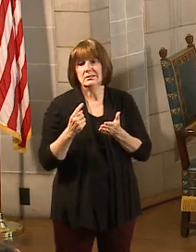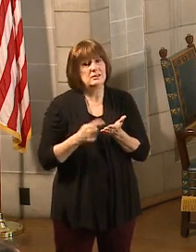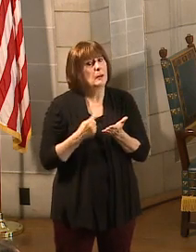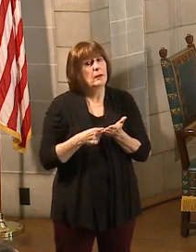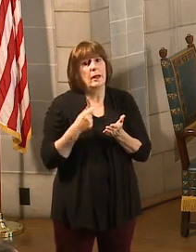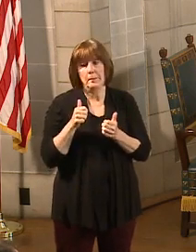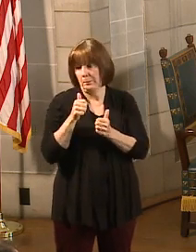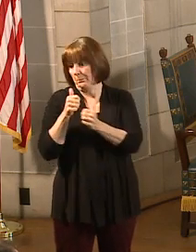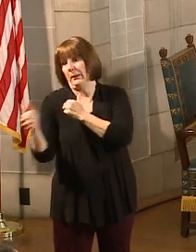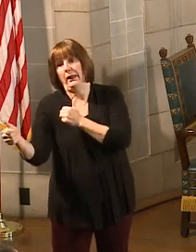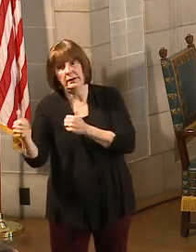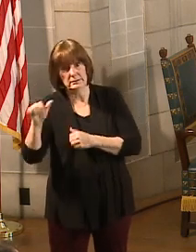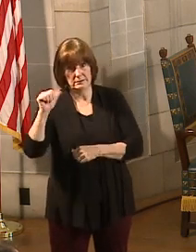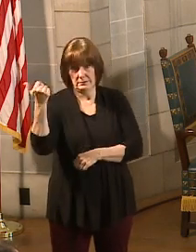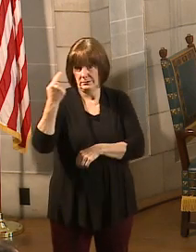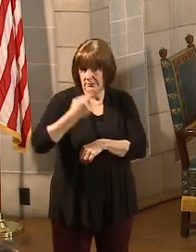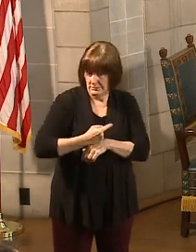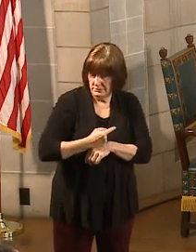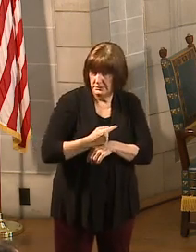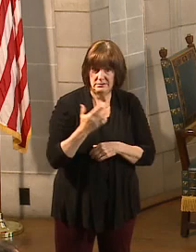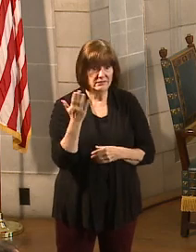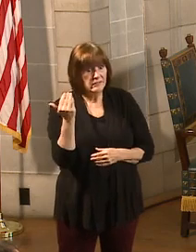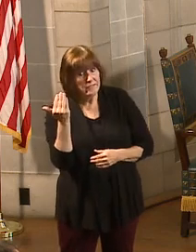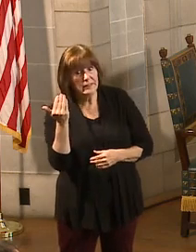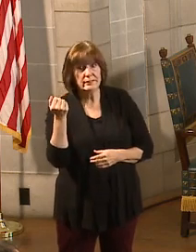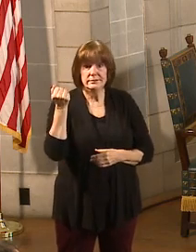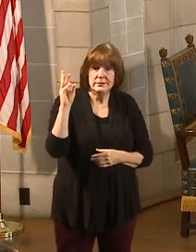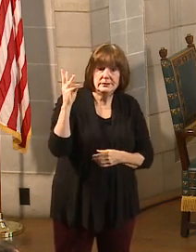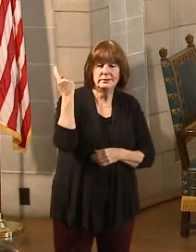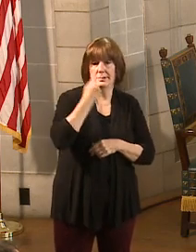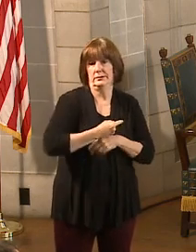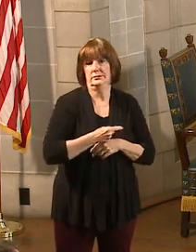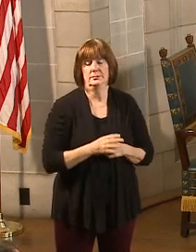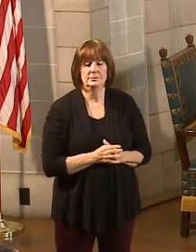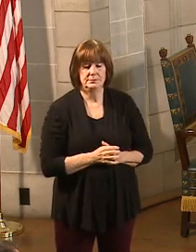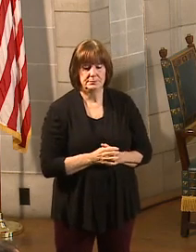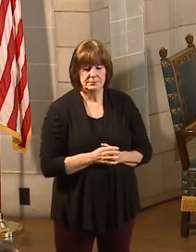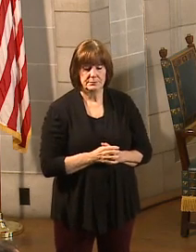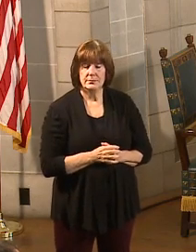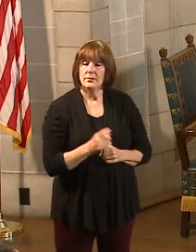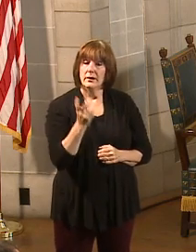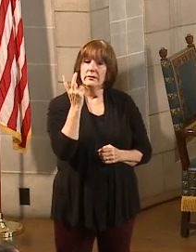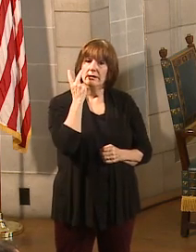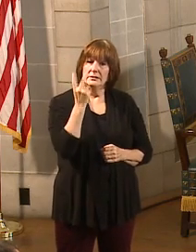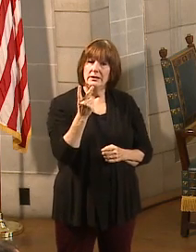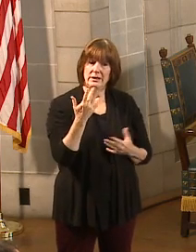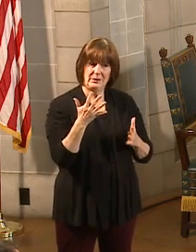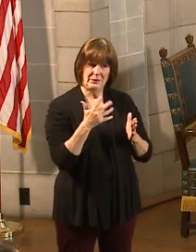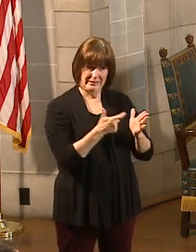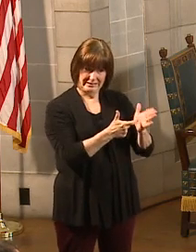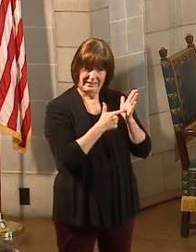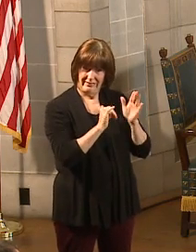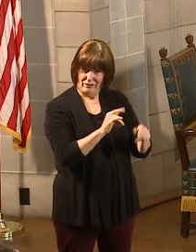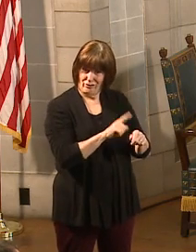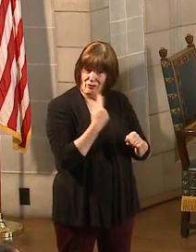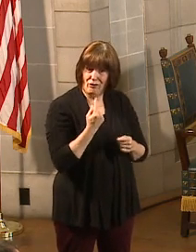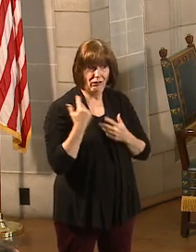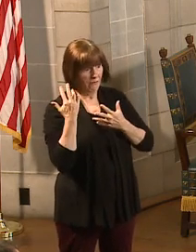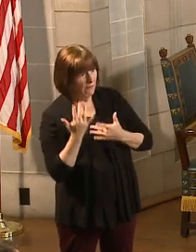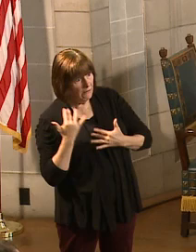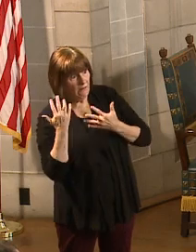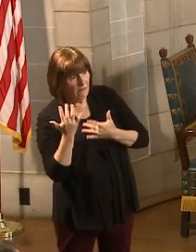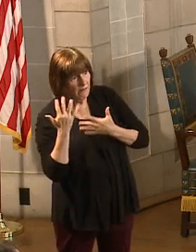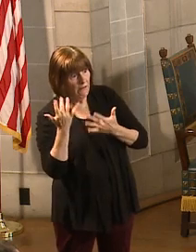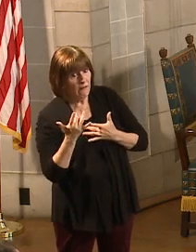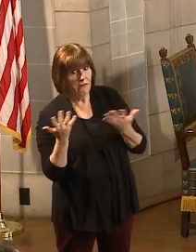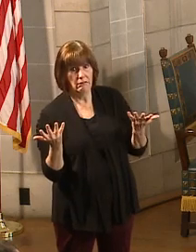And when I say even longer, 15, 16 days. You can see that if it takes that long to get those results back,